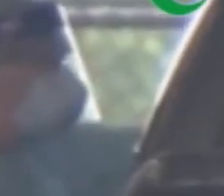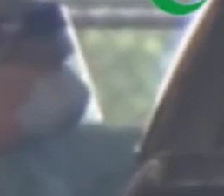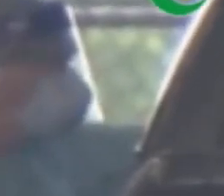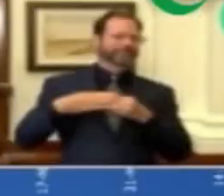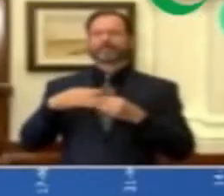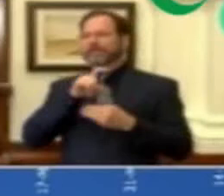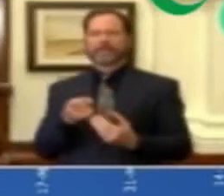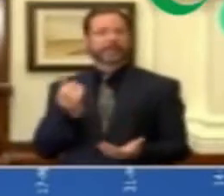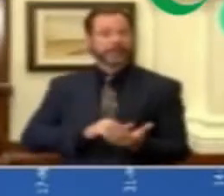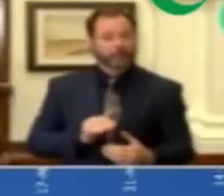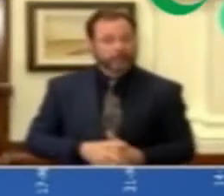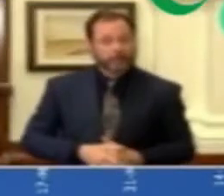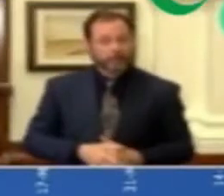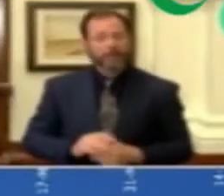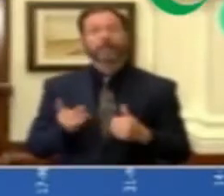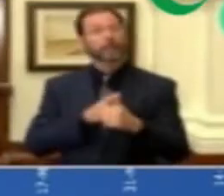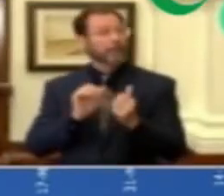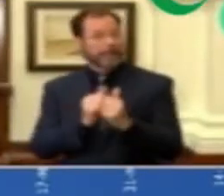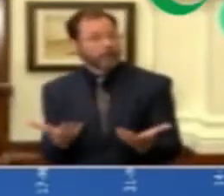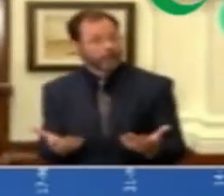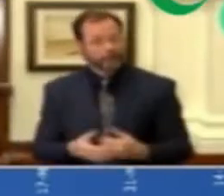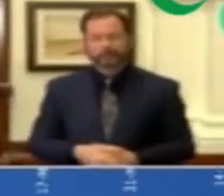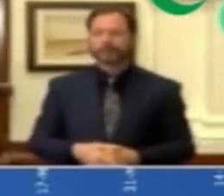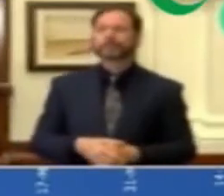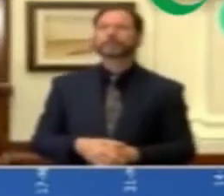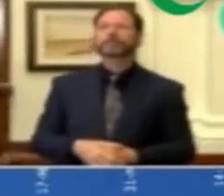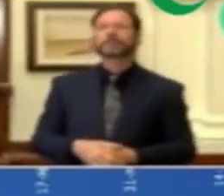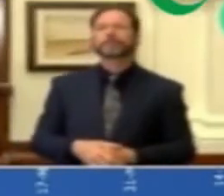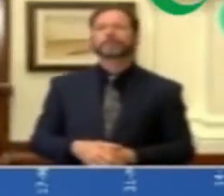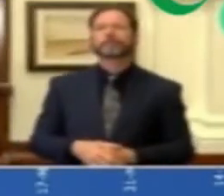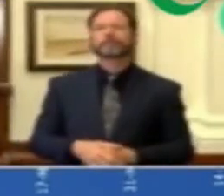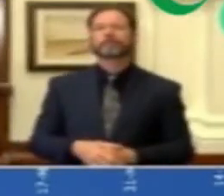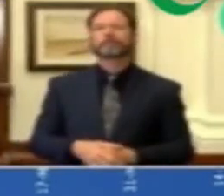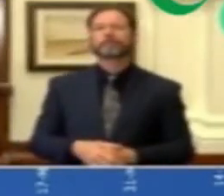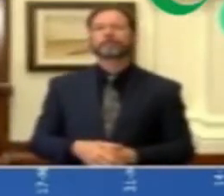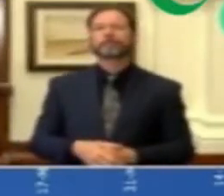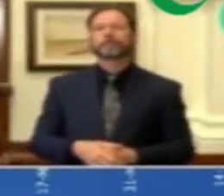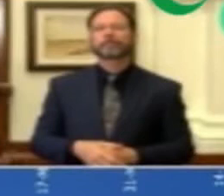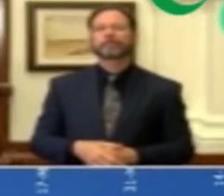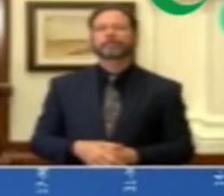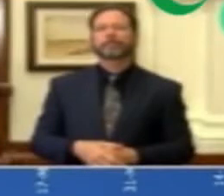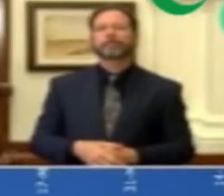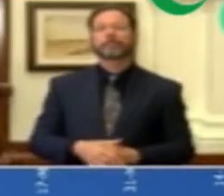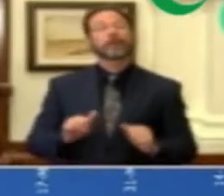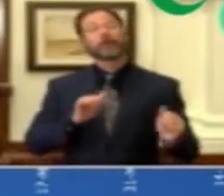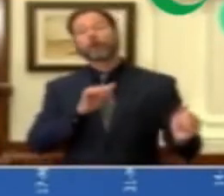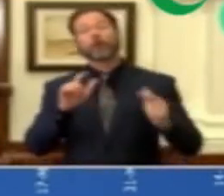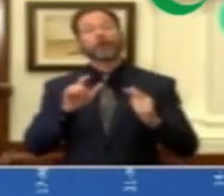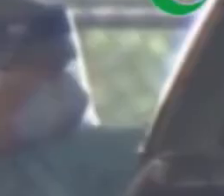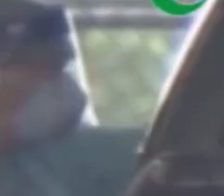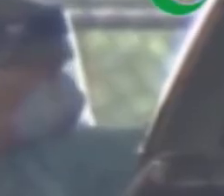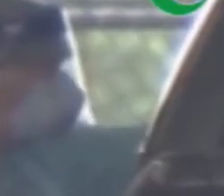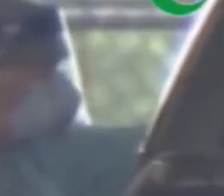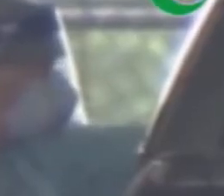control it. Governor Greg Abbott told a news conference on Monday that he hoped it would be possible to protect Texans' lives whilst also